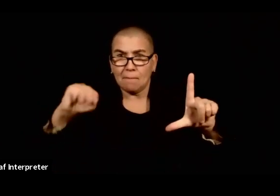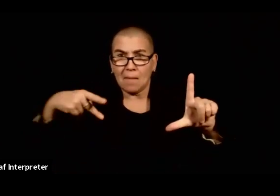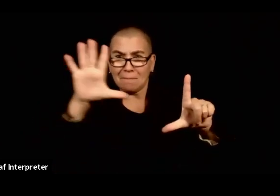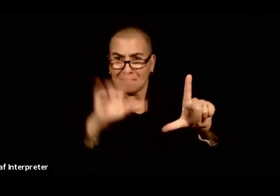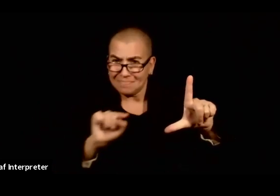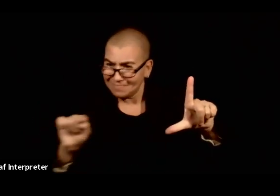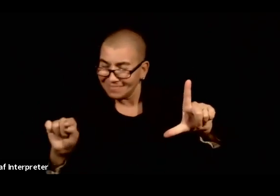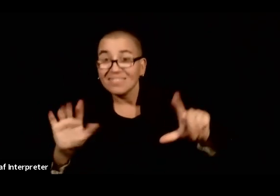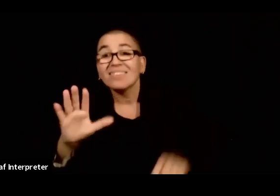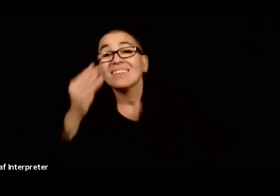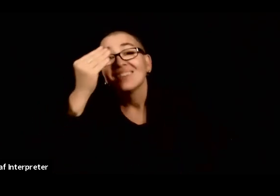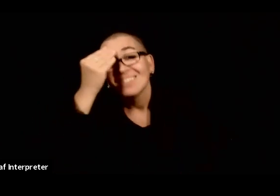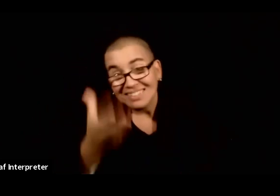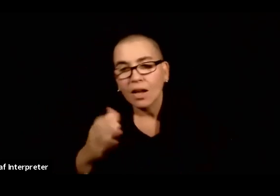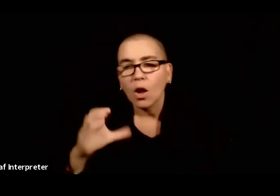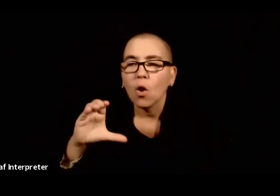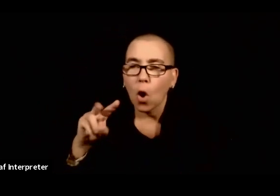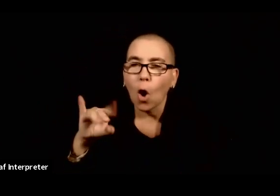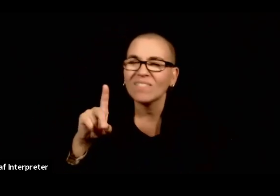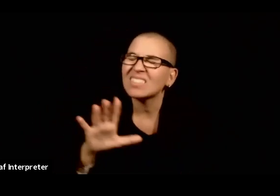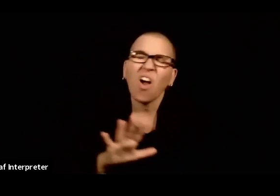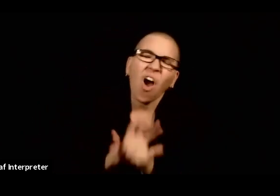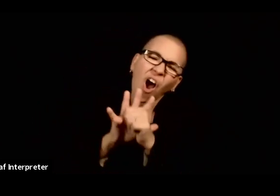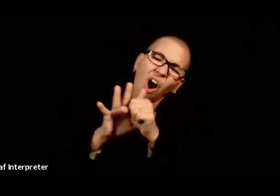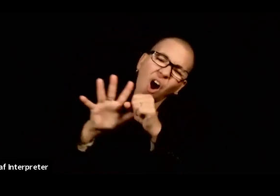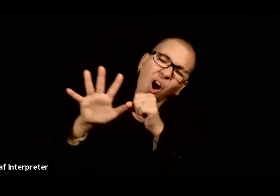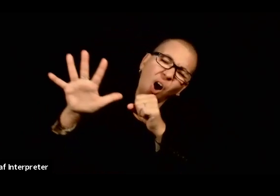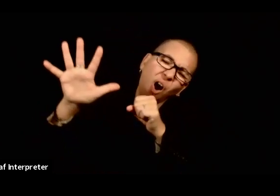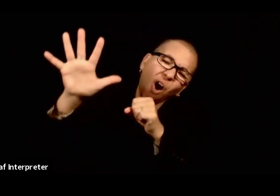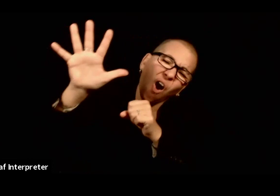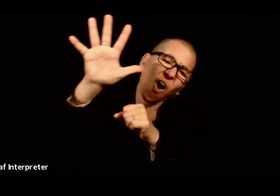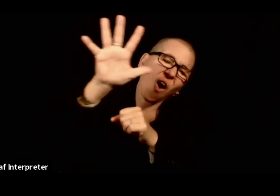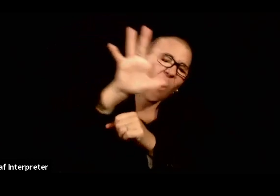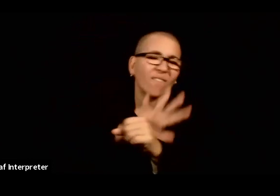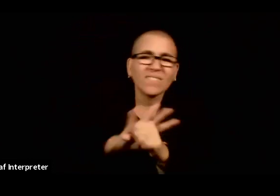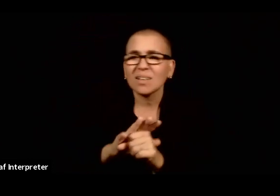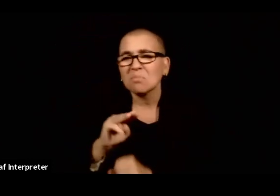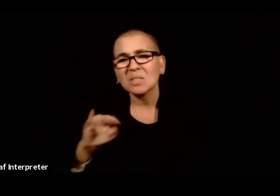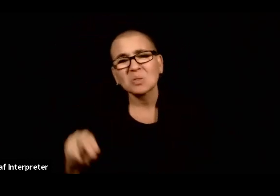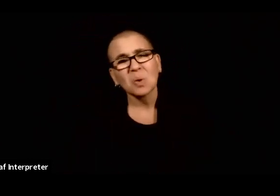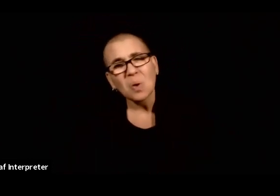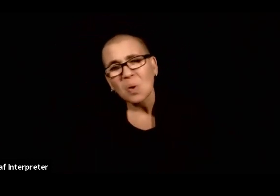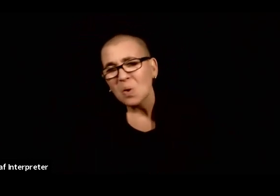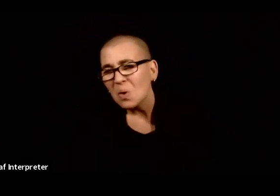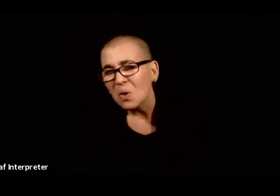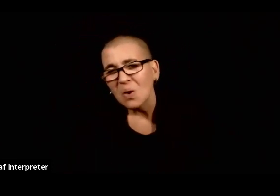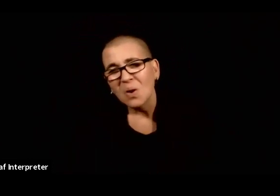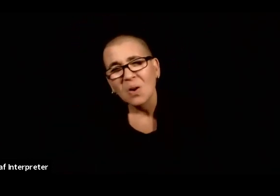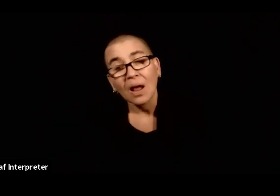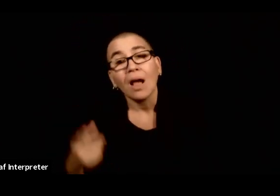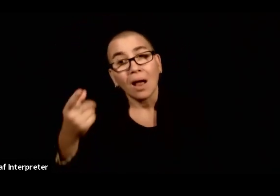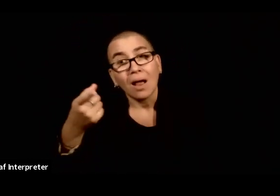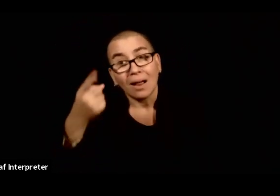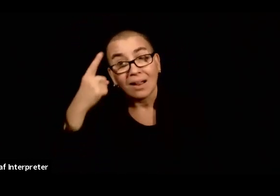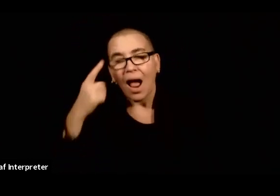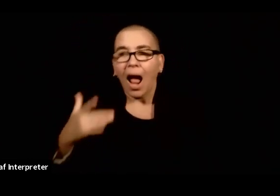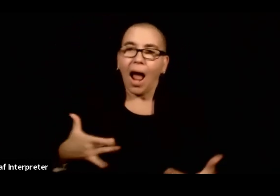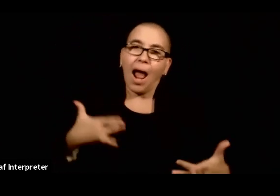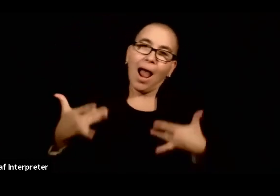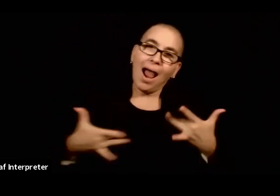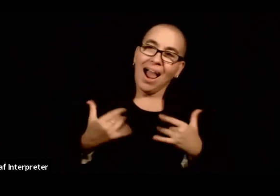So while I think it's totally appropriate to celebrate the progress and the reduced number